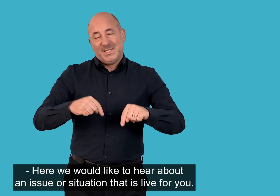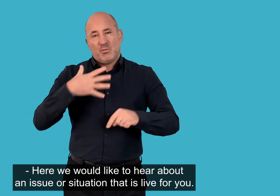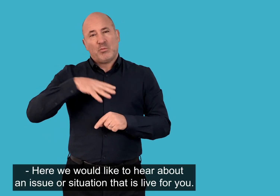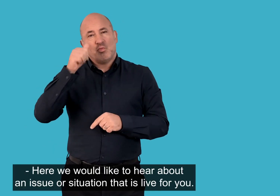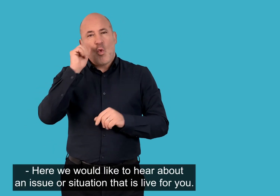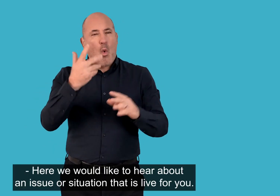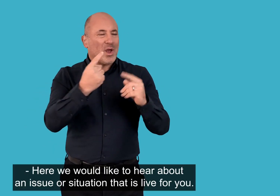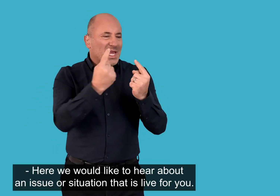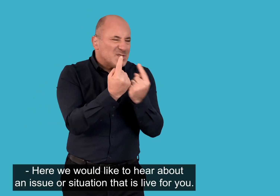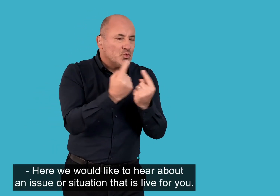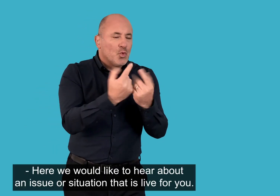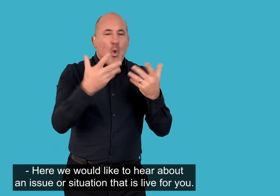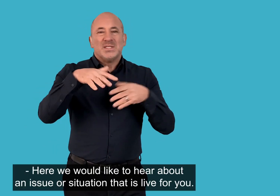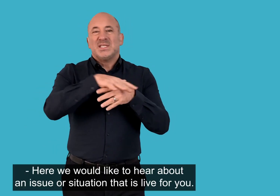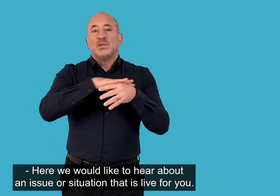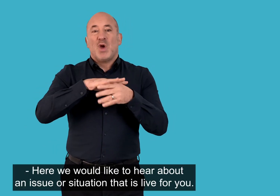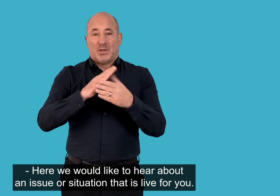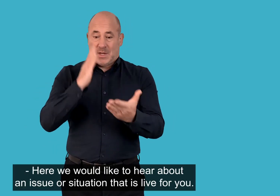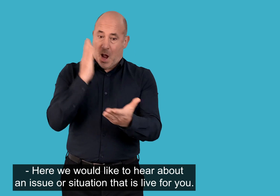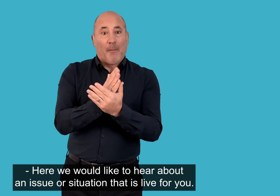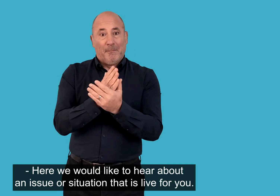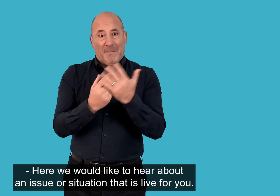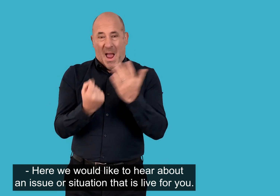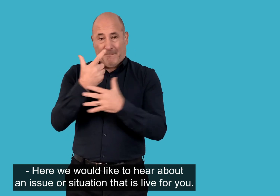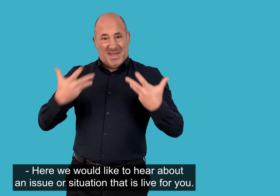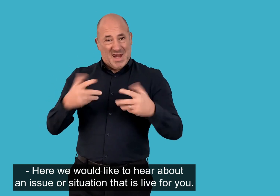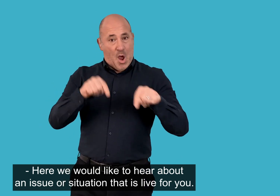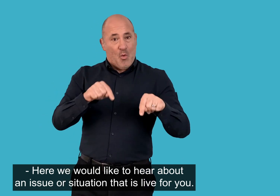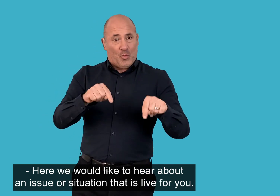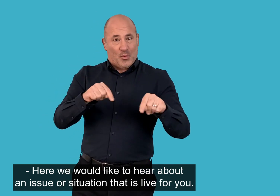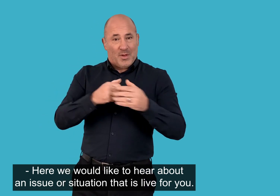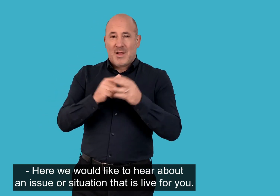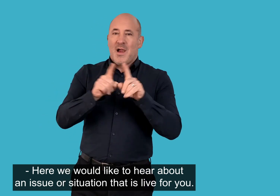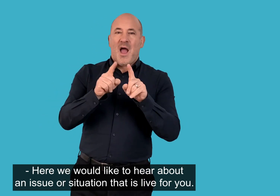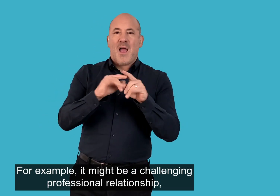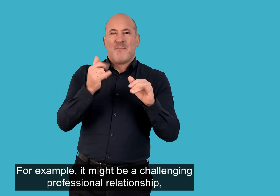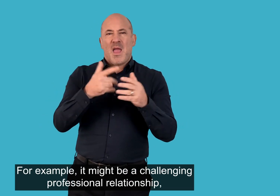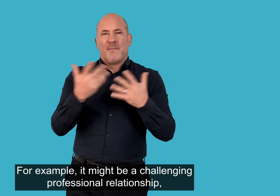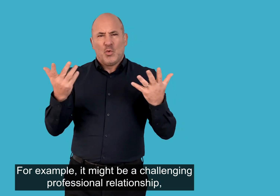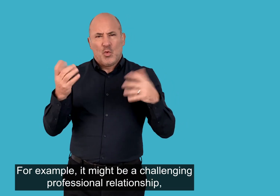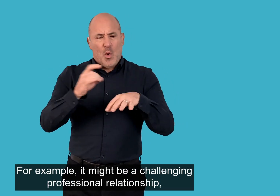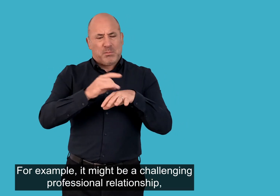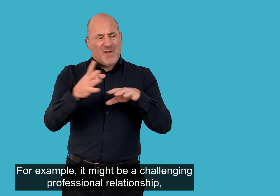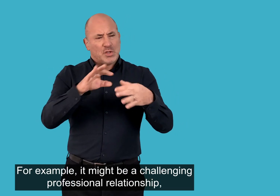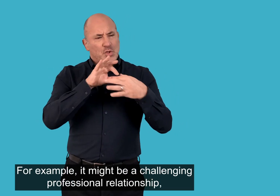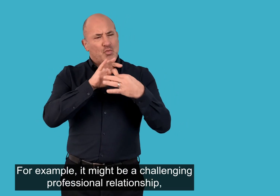Here we would like to hear about an issue or situation that is live for you. For example, it might be a